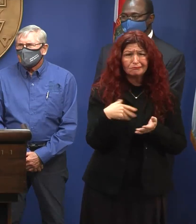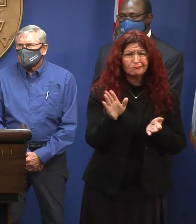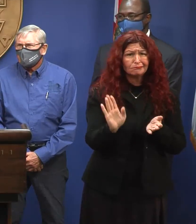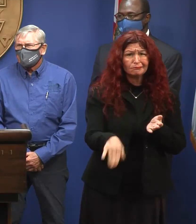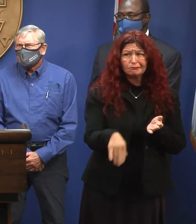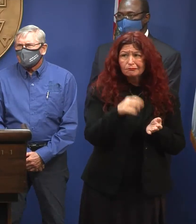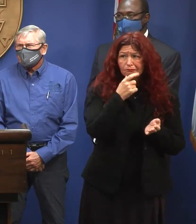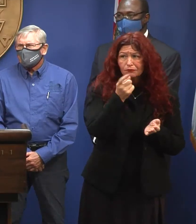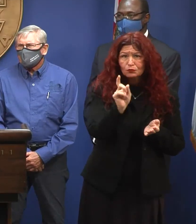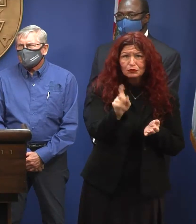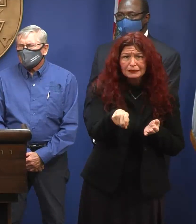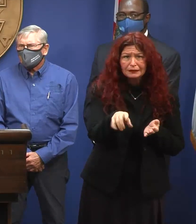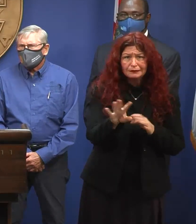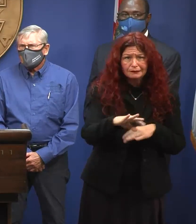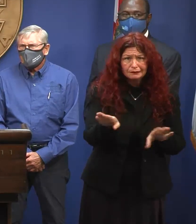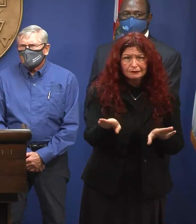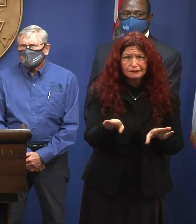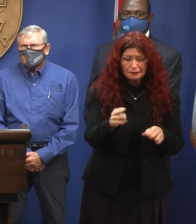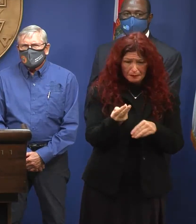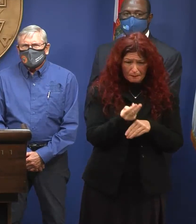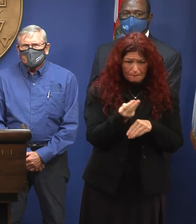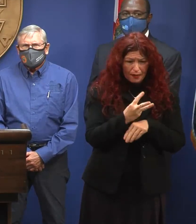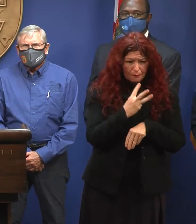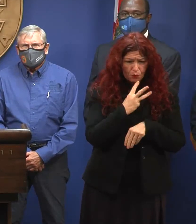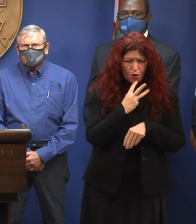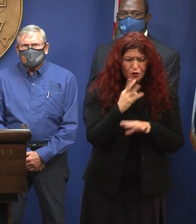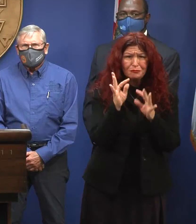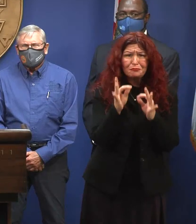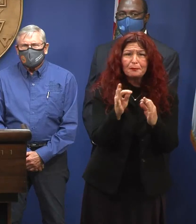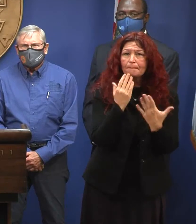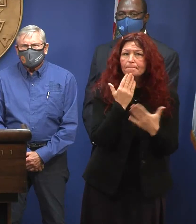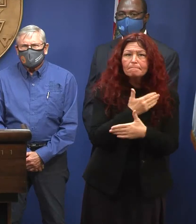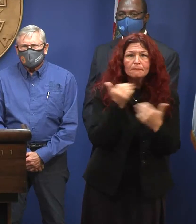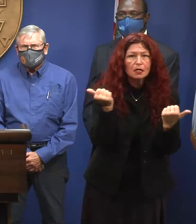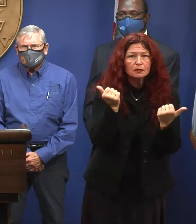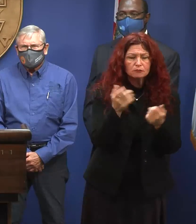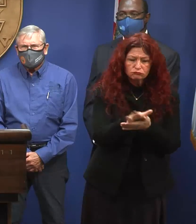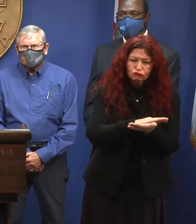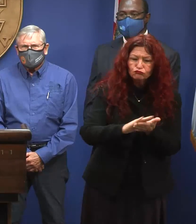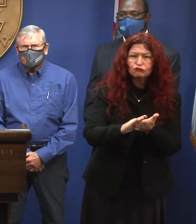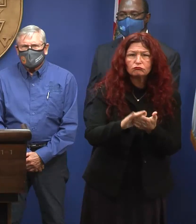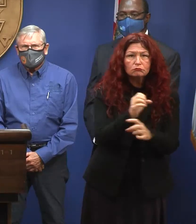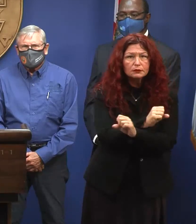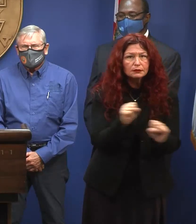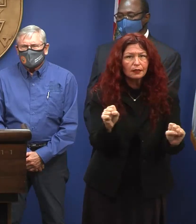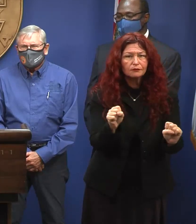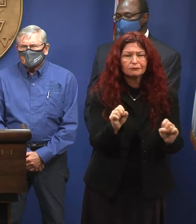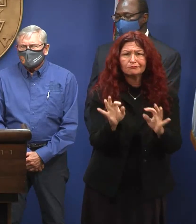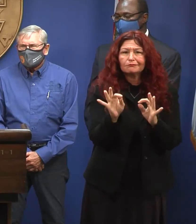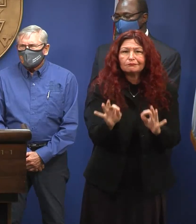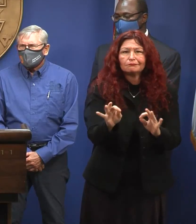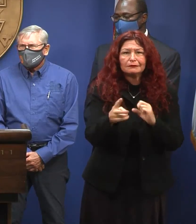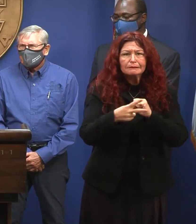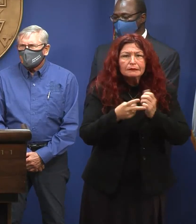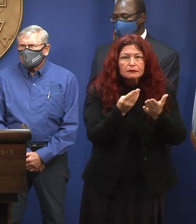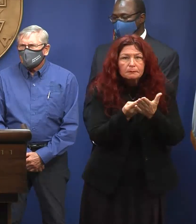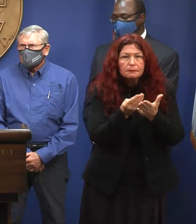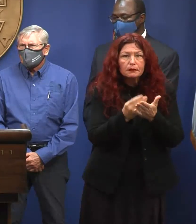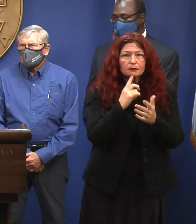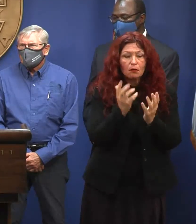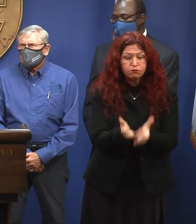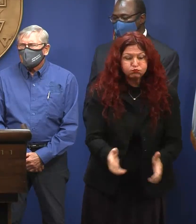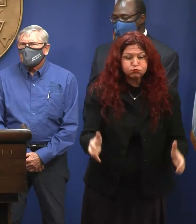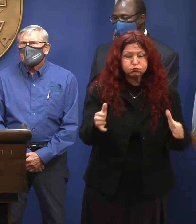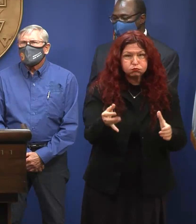is excellent, the best quality, right from the tap. So fill up your empty containers with water from the tap. And we also